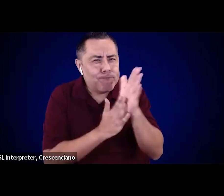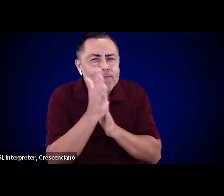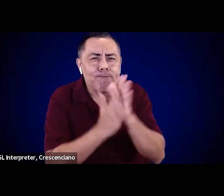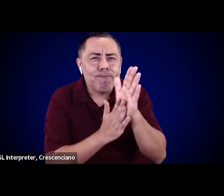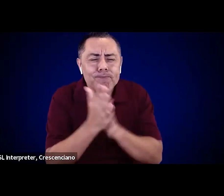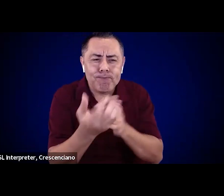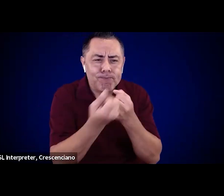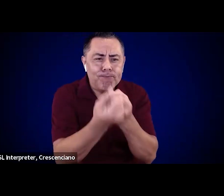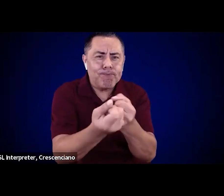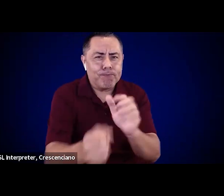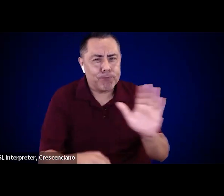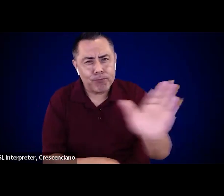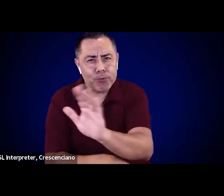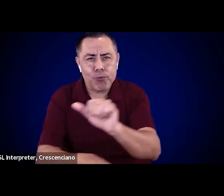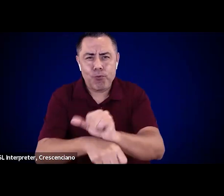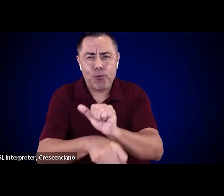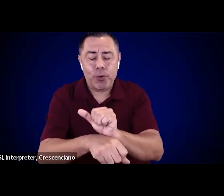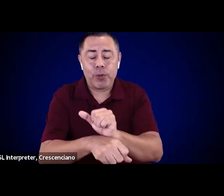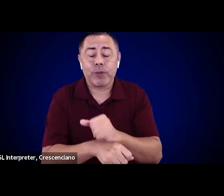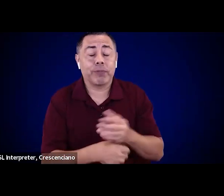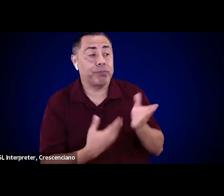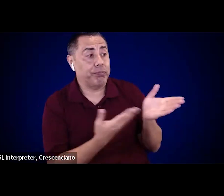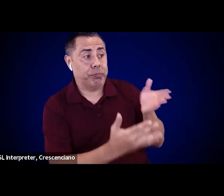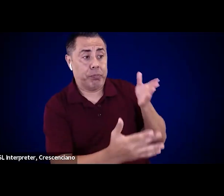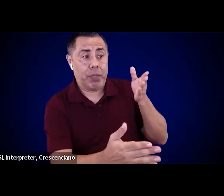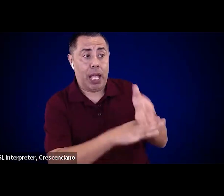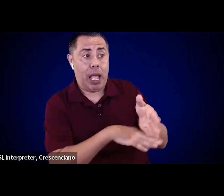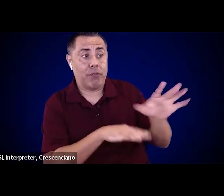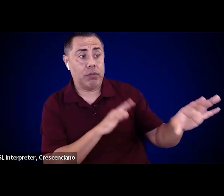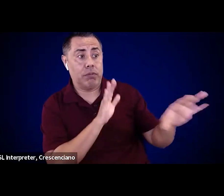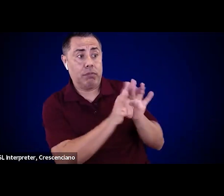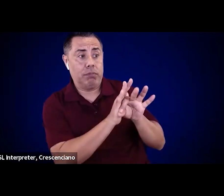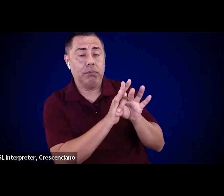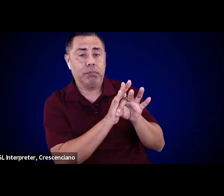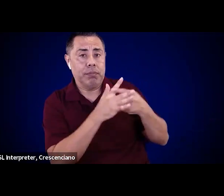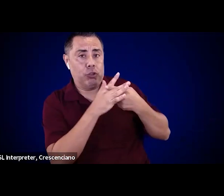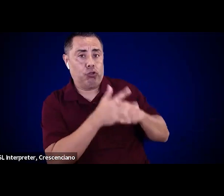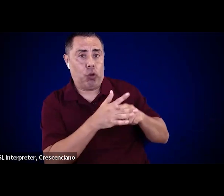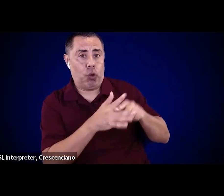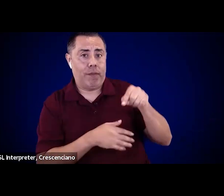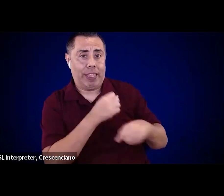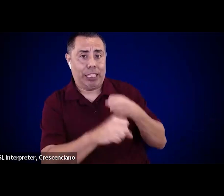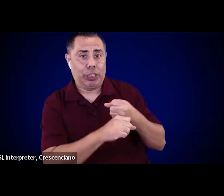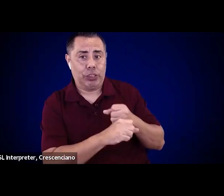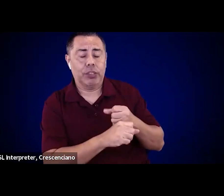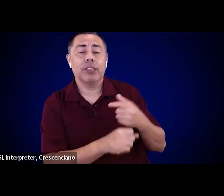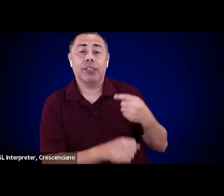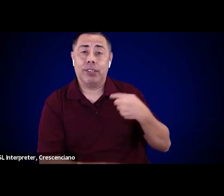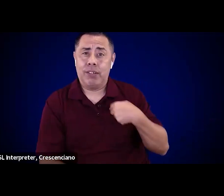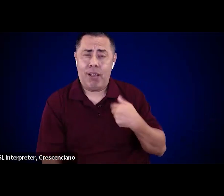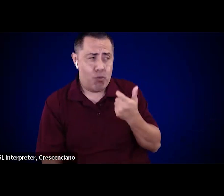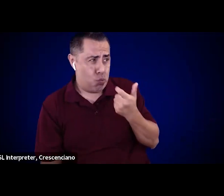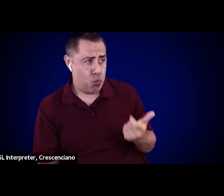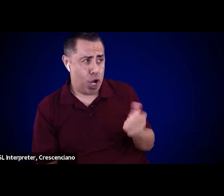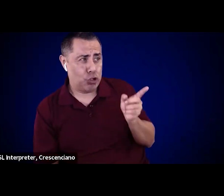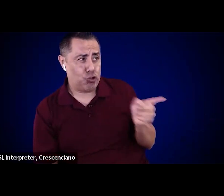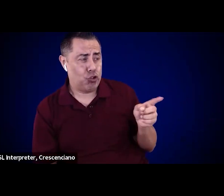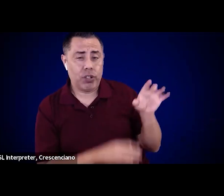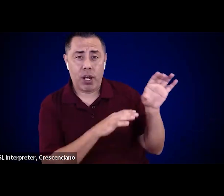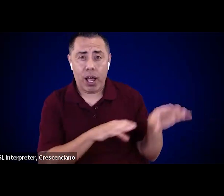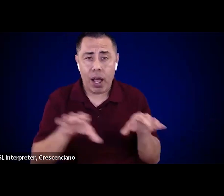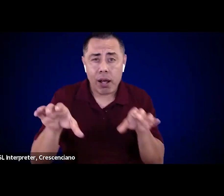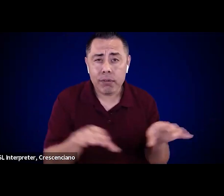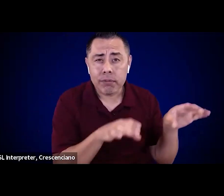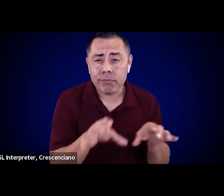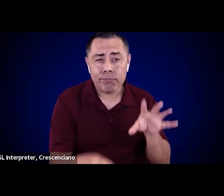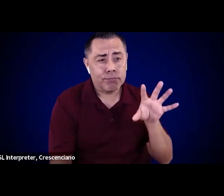Since being appointed at the beginning of this year, and watching her in action with regard to